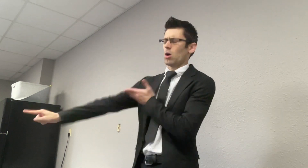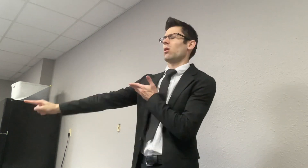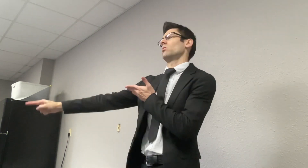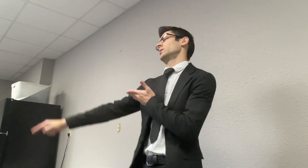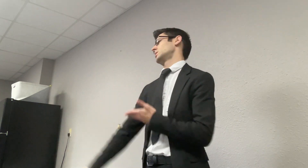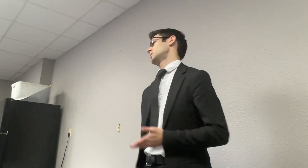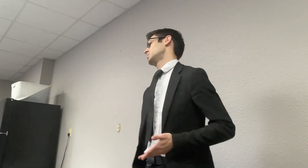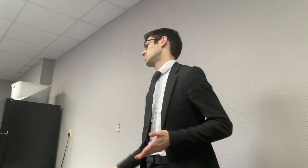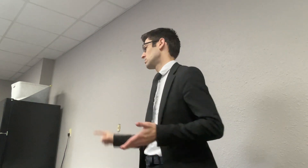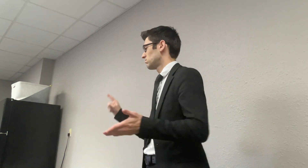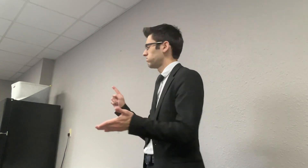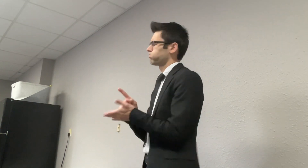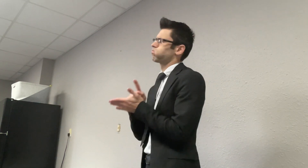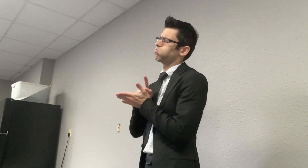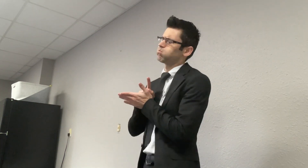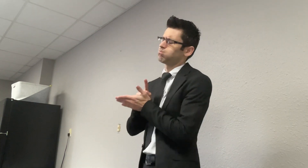All week.